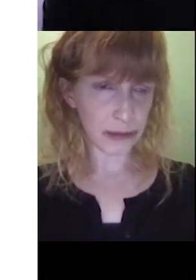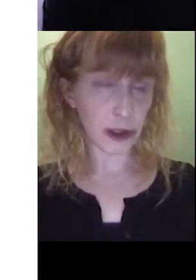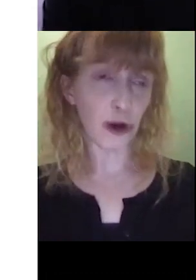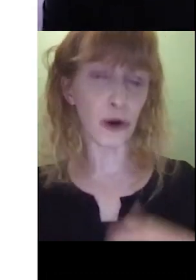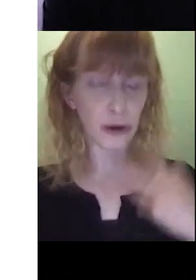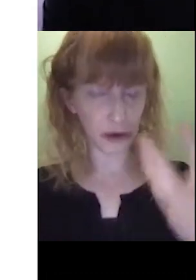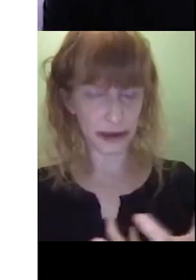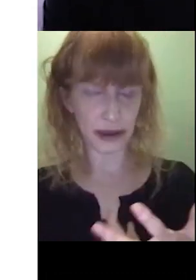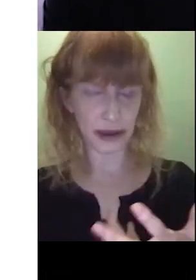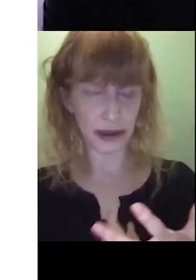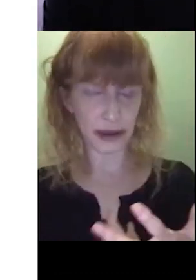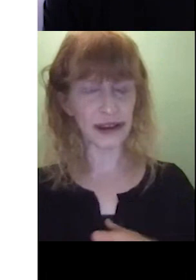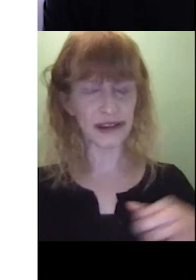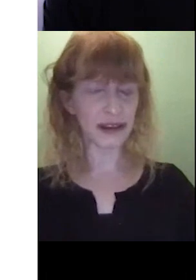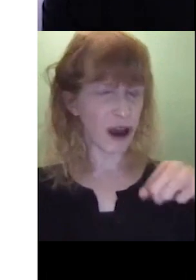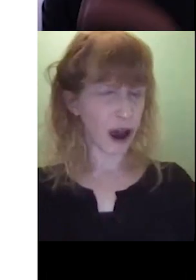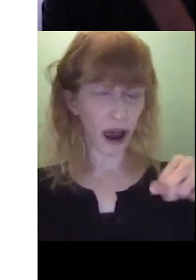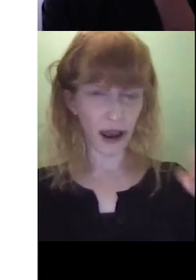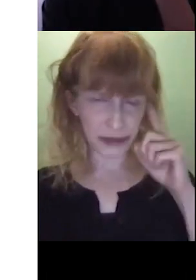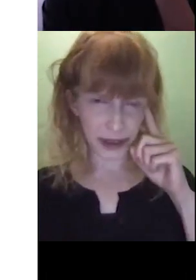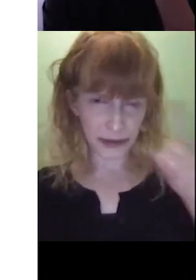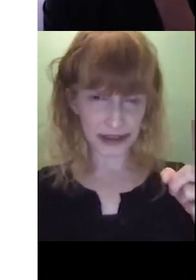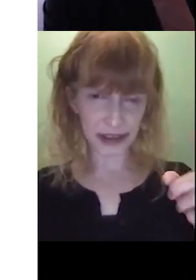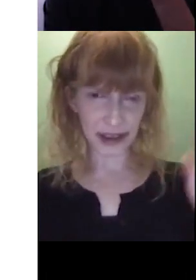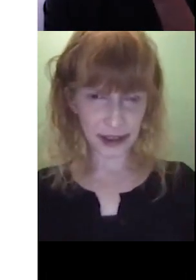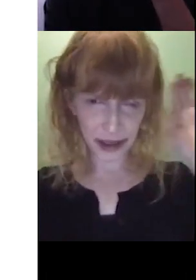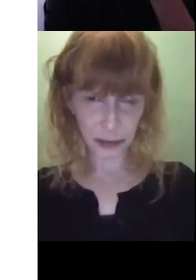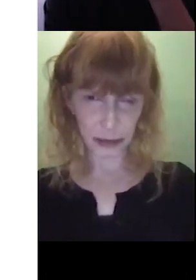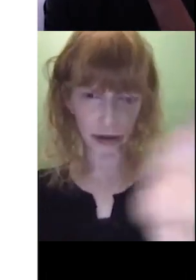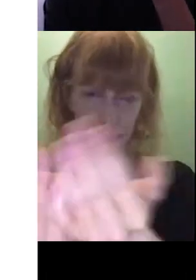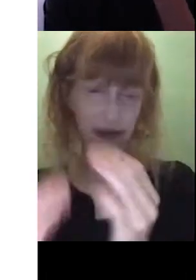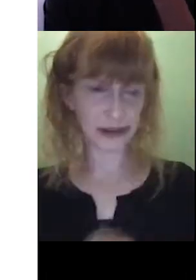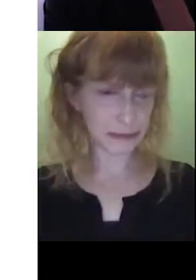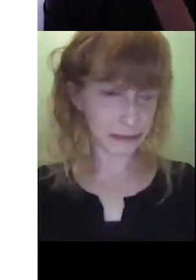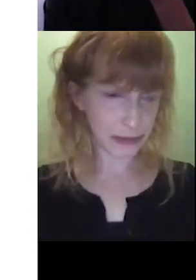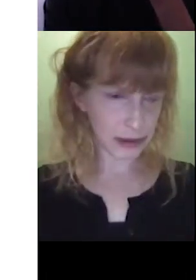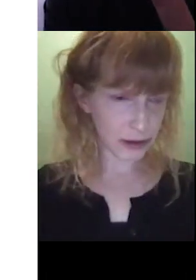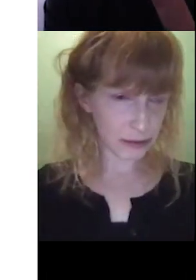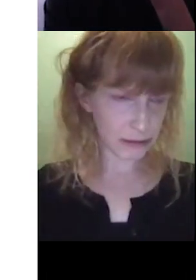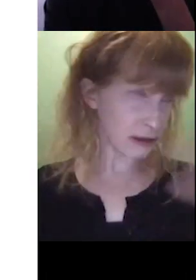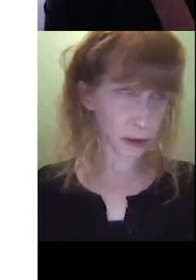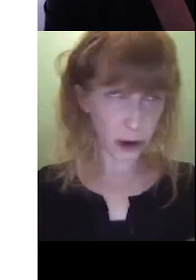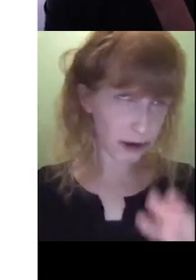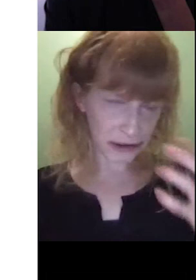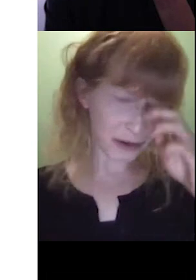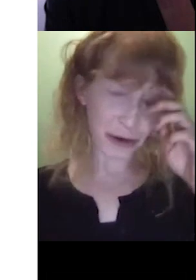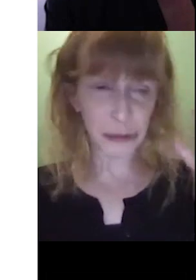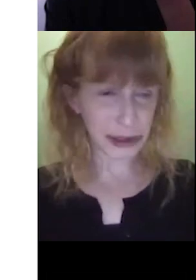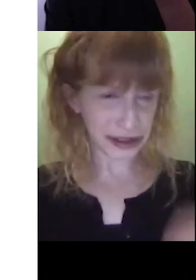You know, or thinking about comments. I've never seen a hippopotamus in the wild, or something like